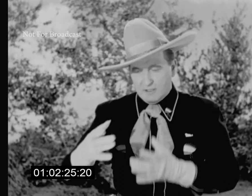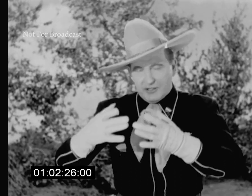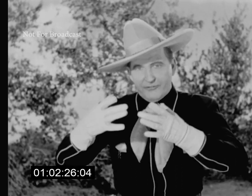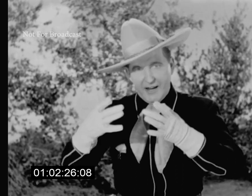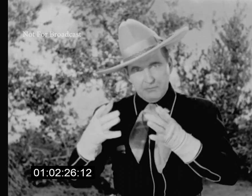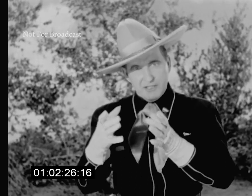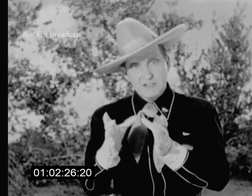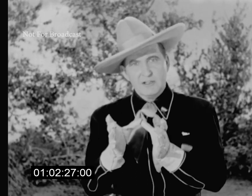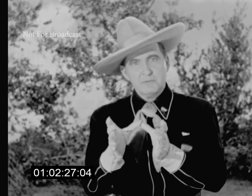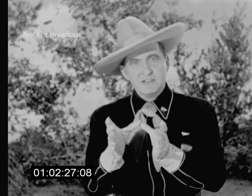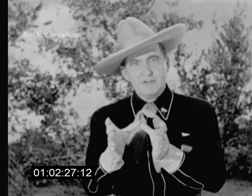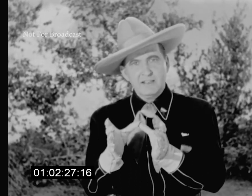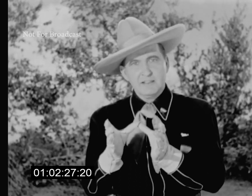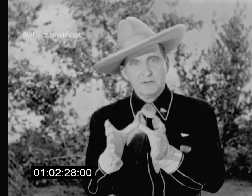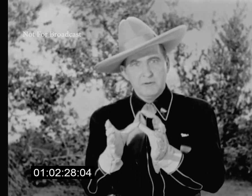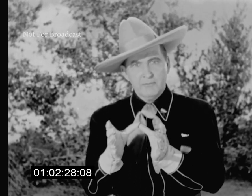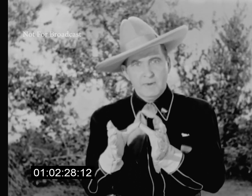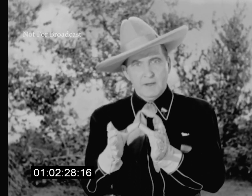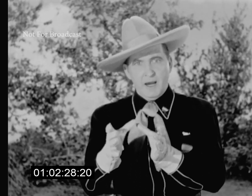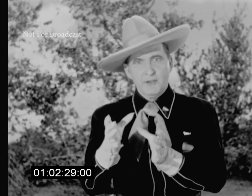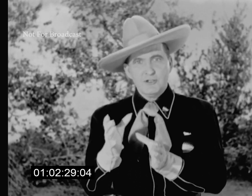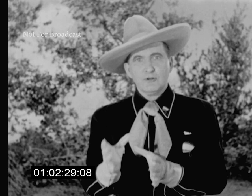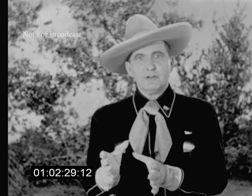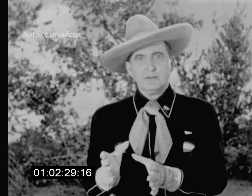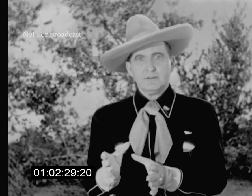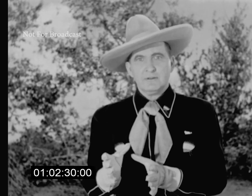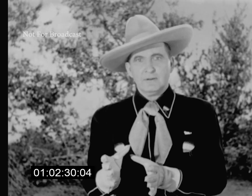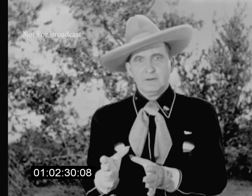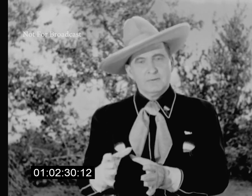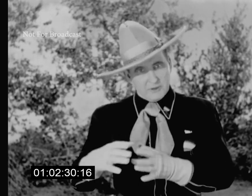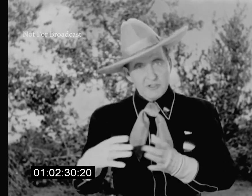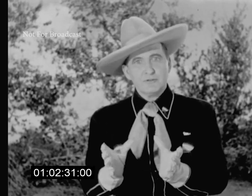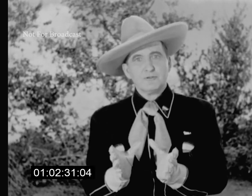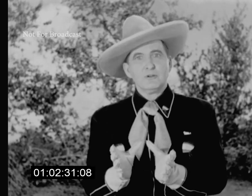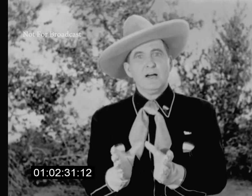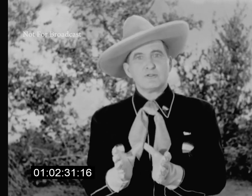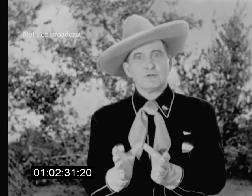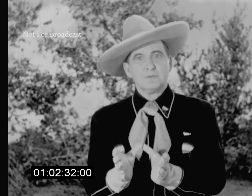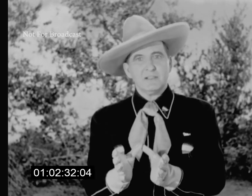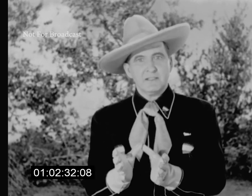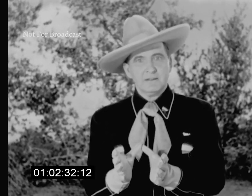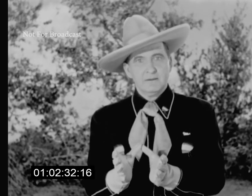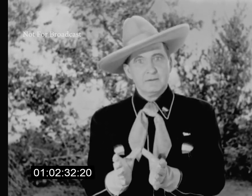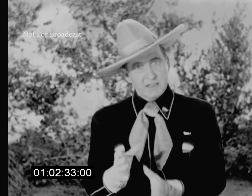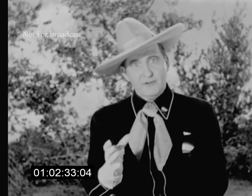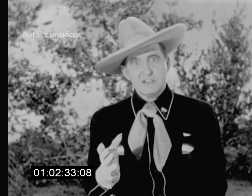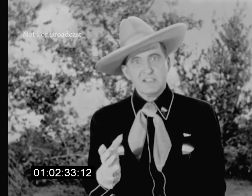Their family circle means a great deal to them. And the children, well, the children rule the household, you might say. Not as far as discipline